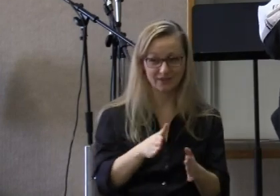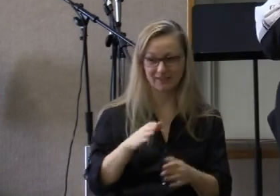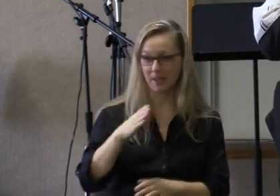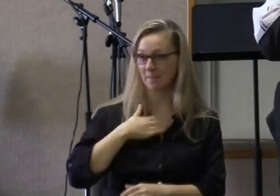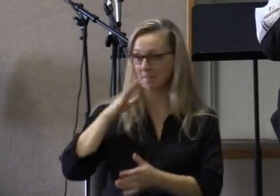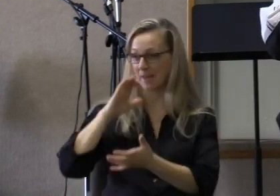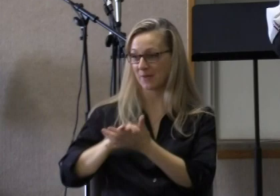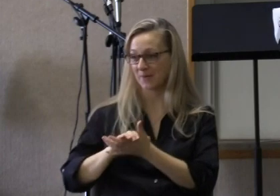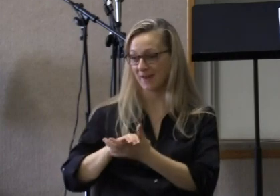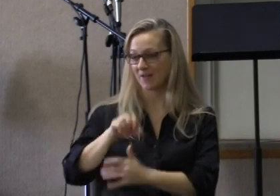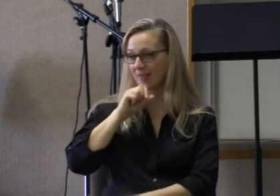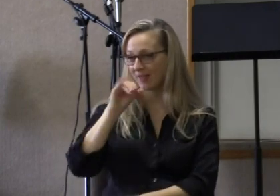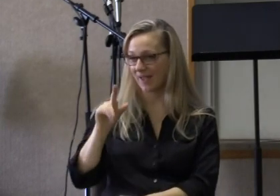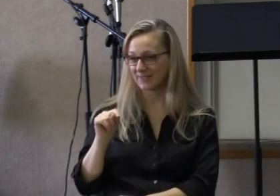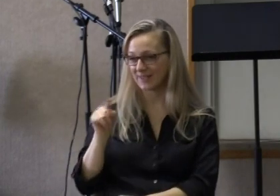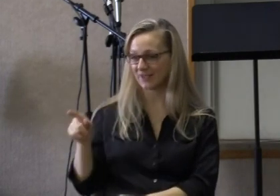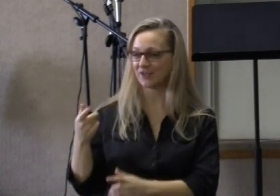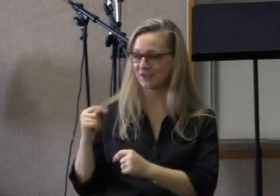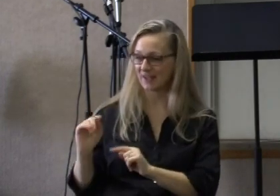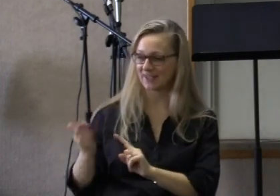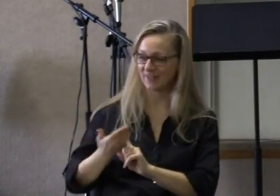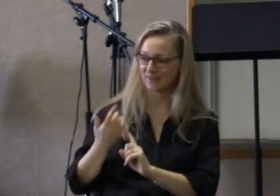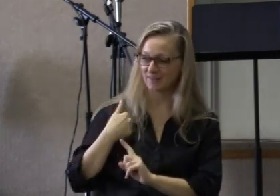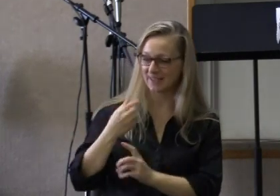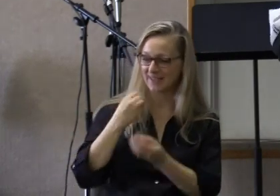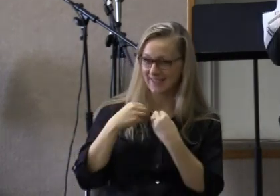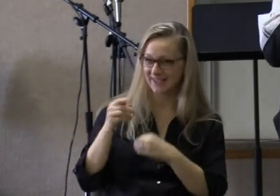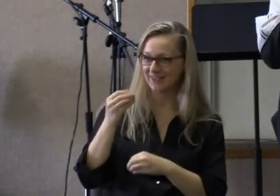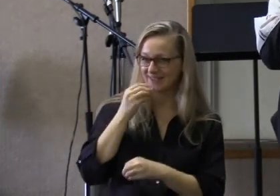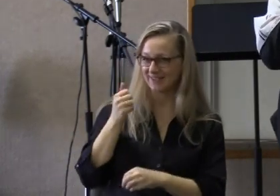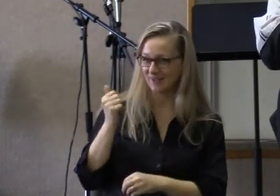tried to make me eat it. She eats it all the time herself.